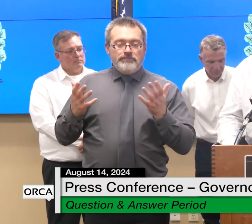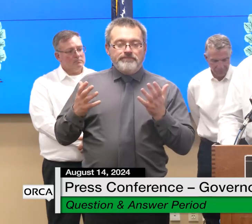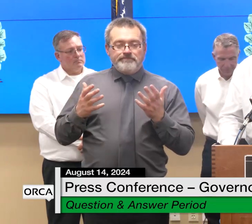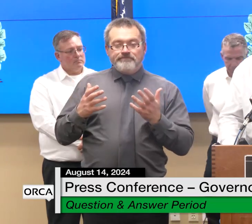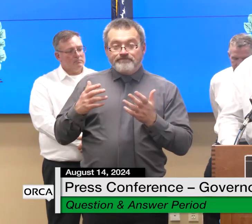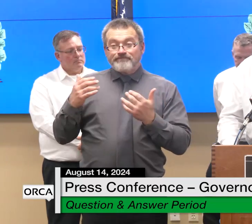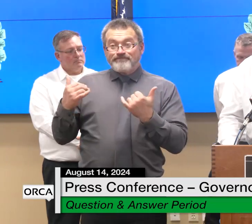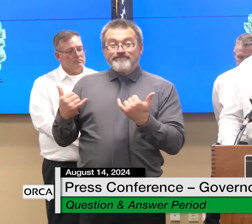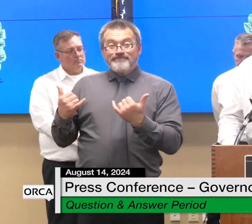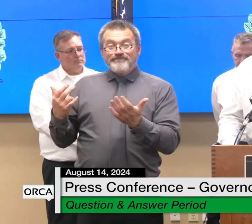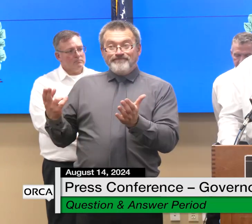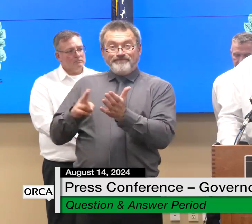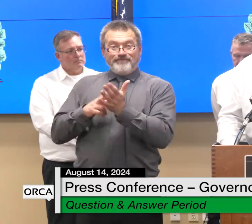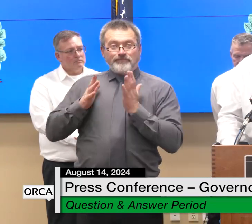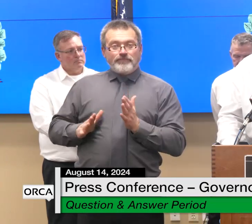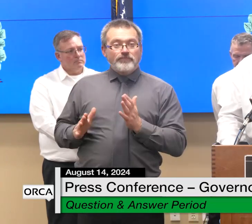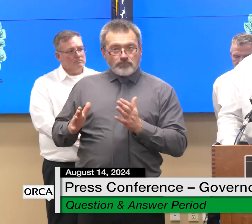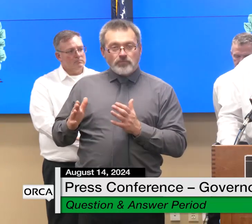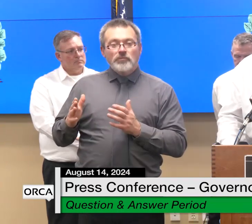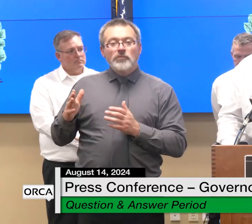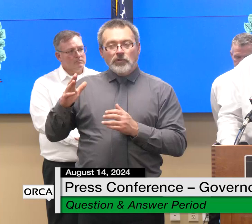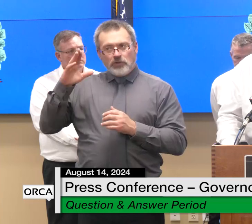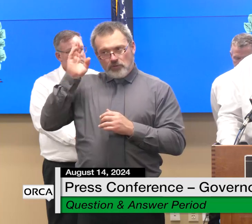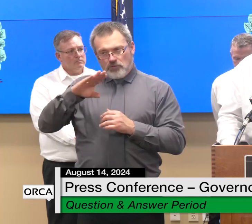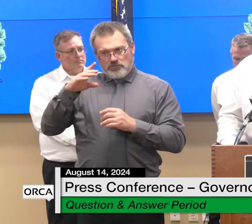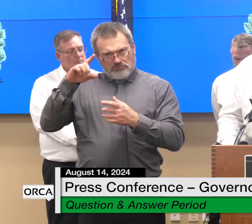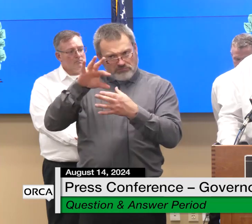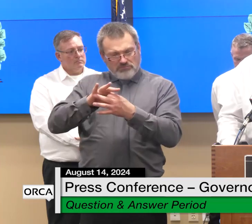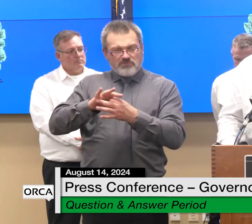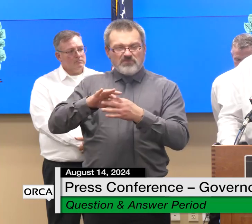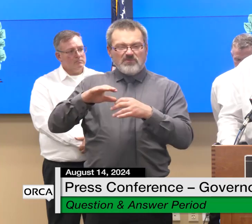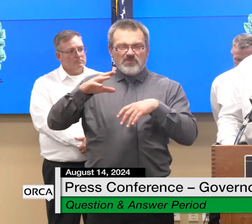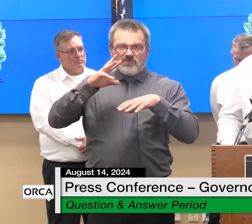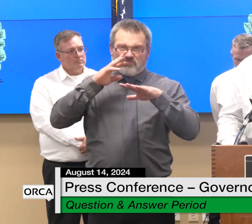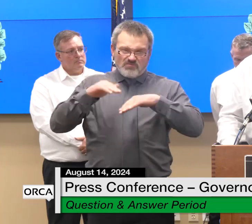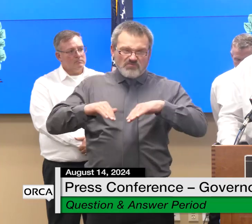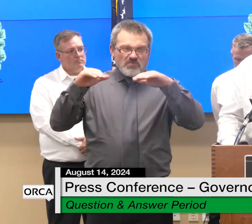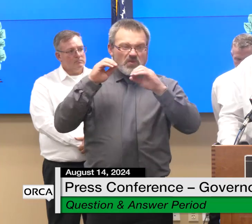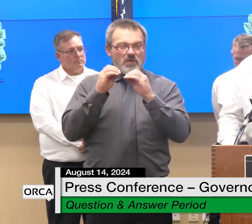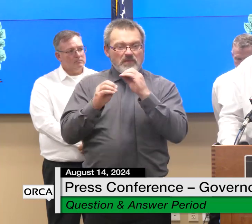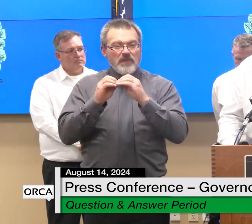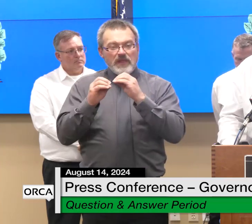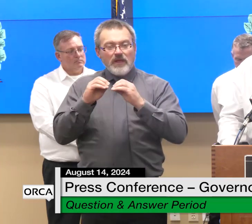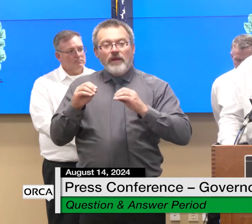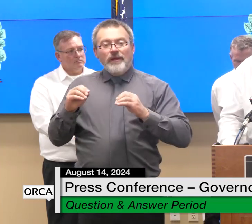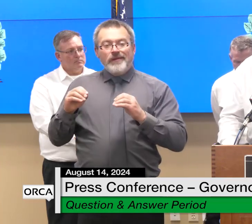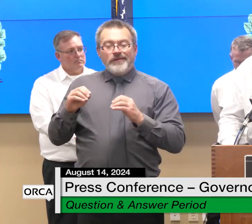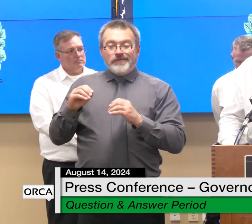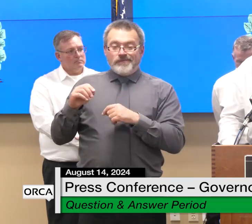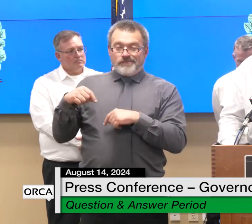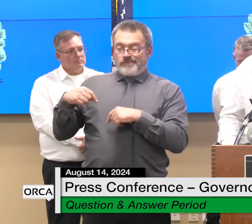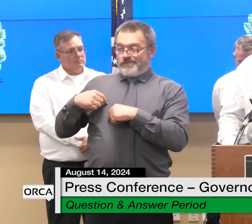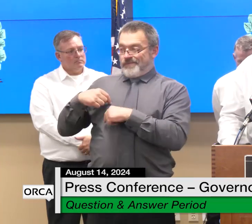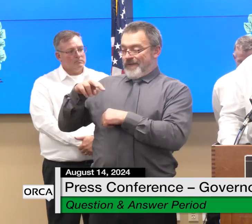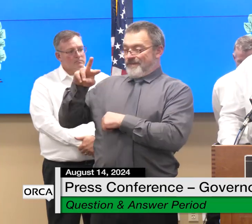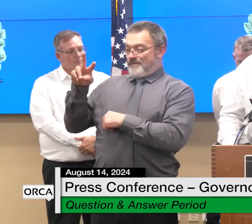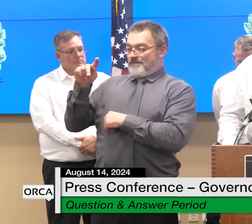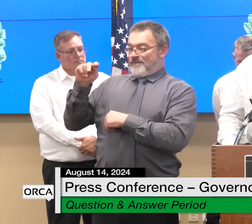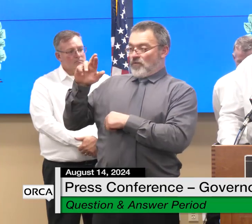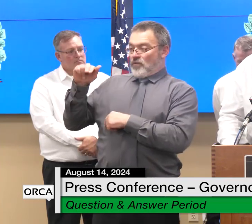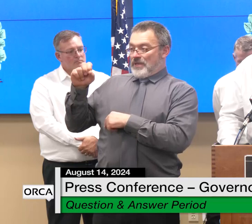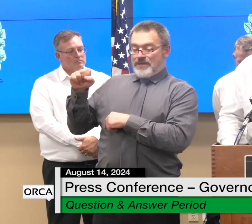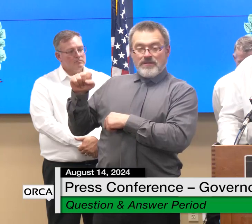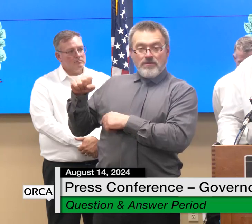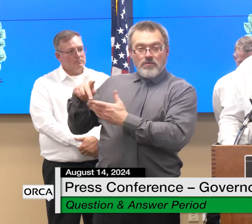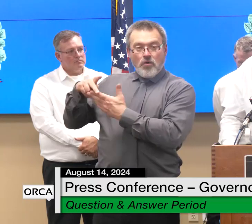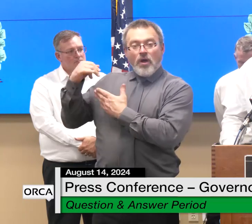occasion for storm repair that also had other crews working on V-Trans projects but didn't have to pull them away. And I think